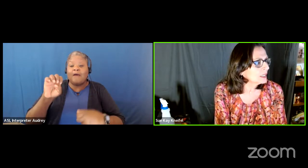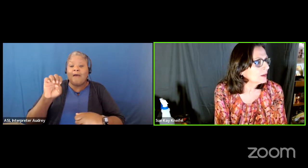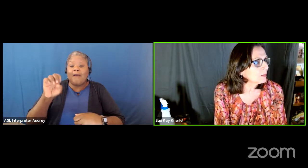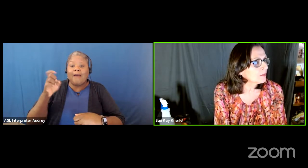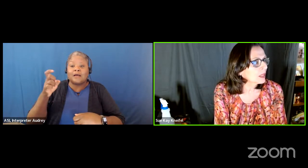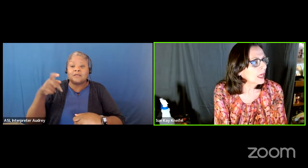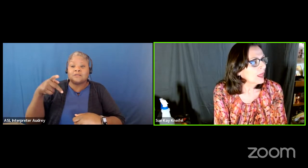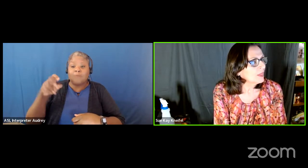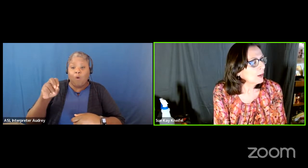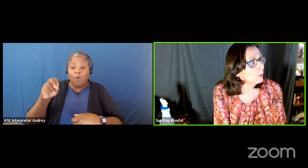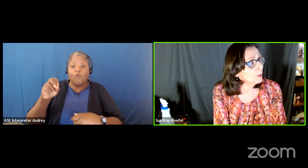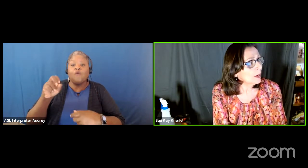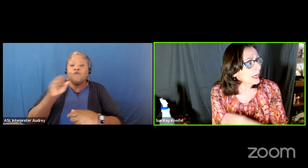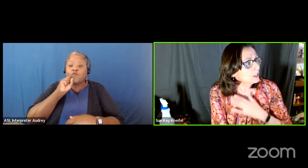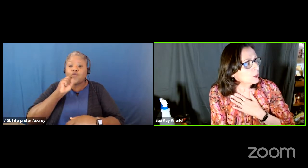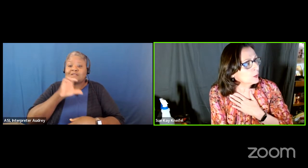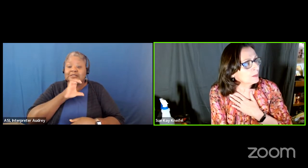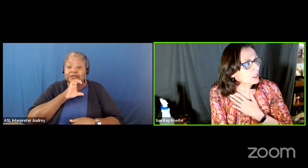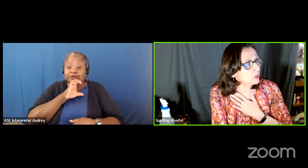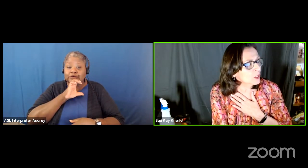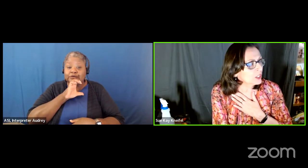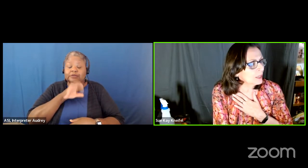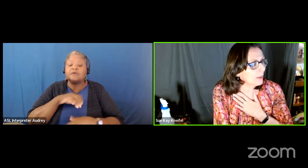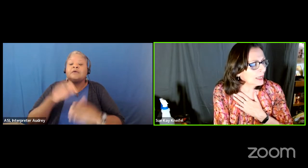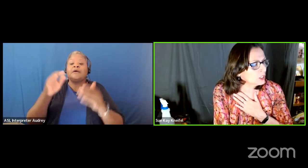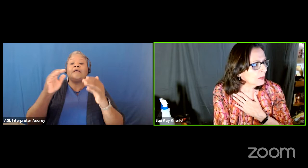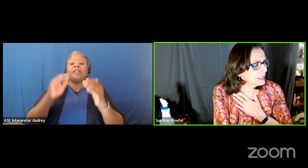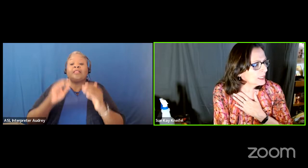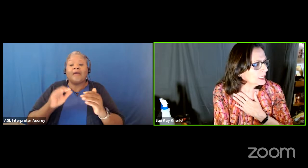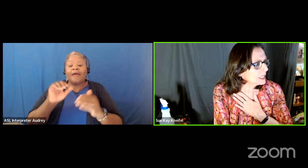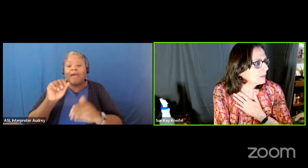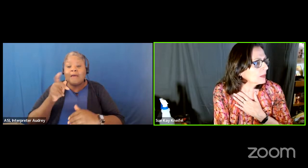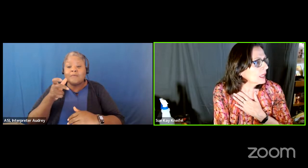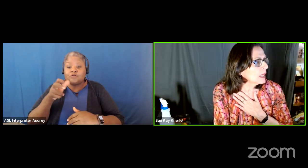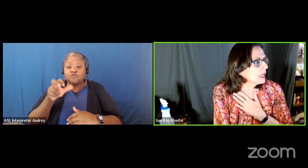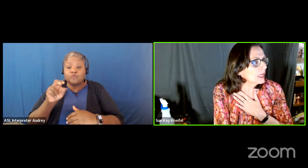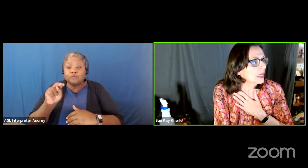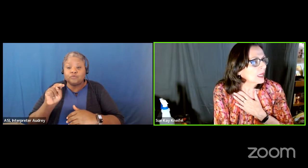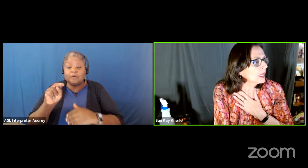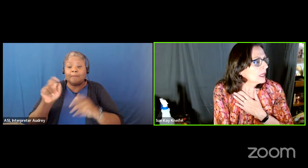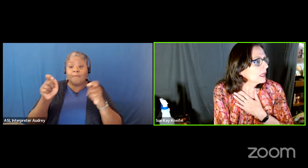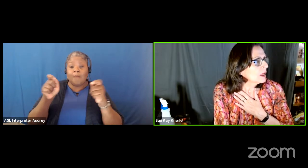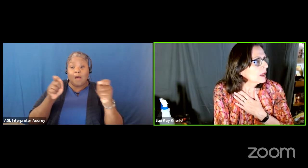seniors. Then we went on to administration and management.